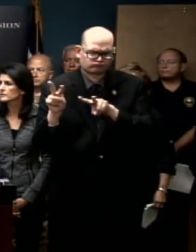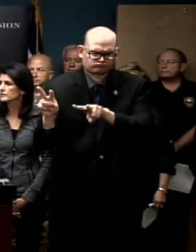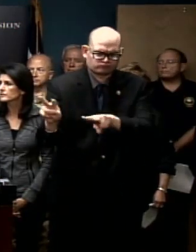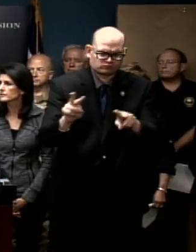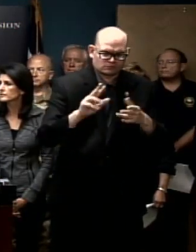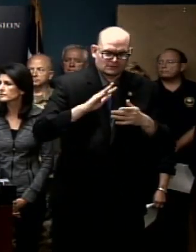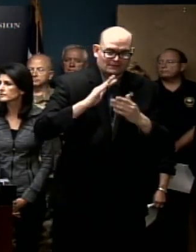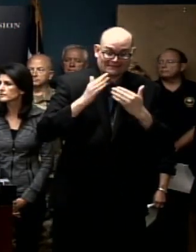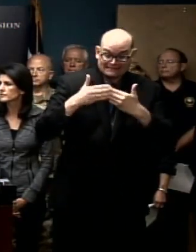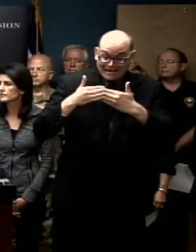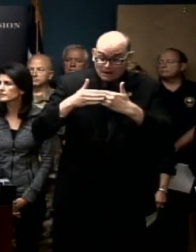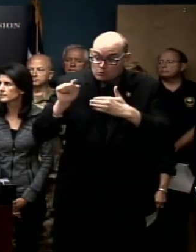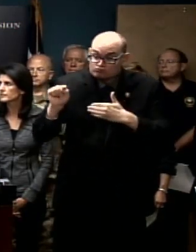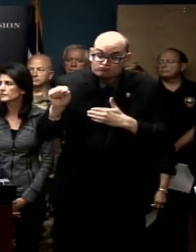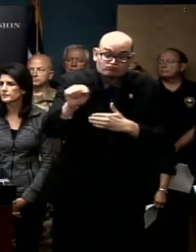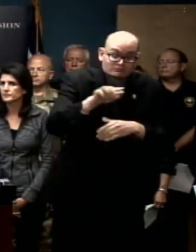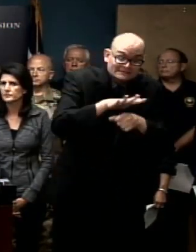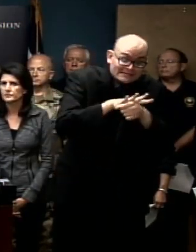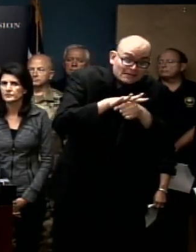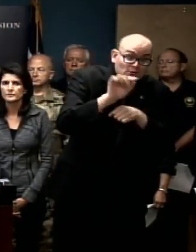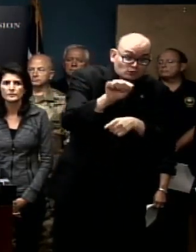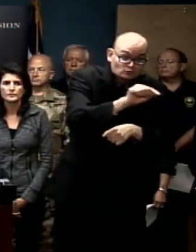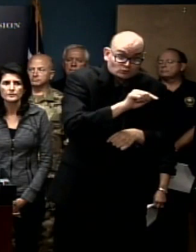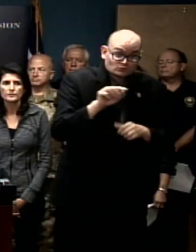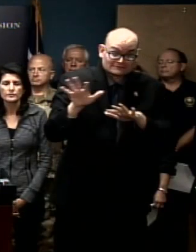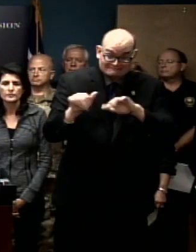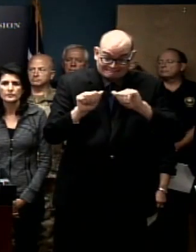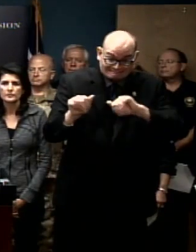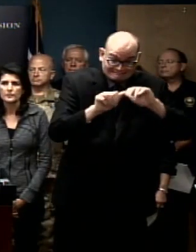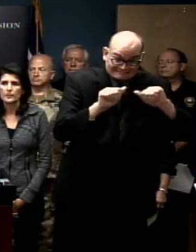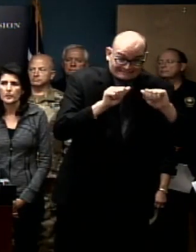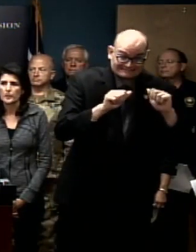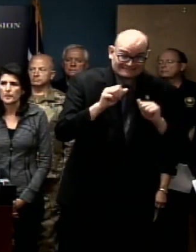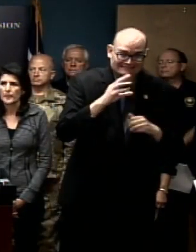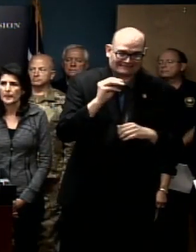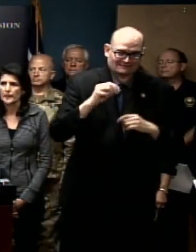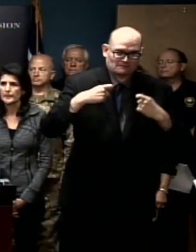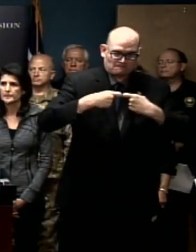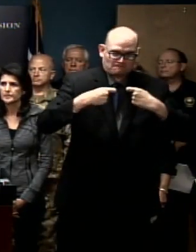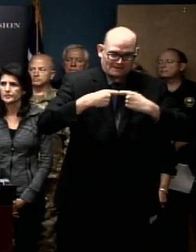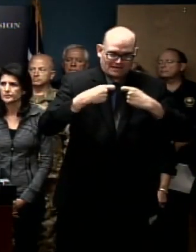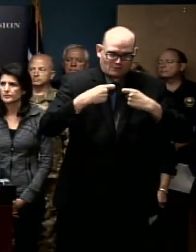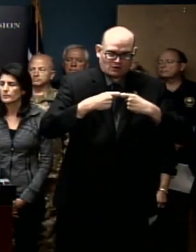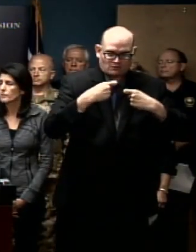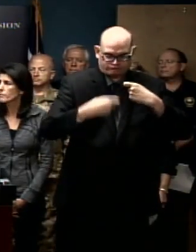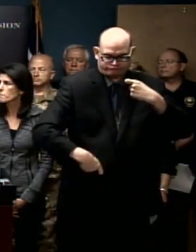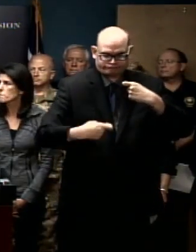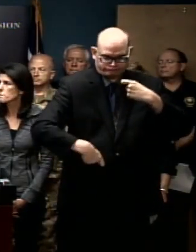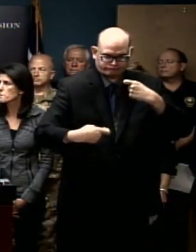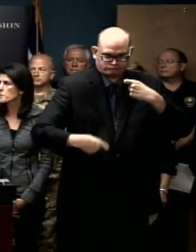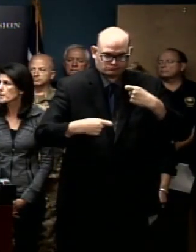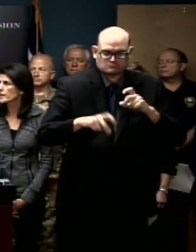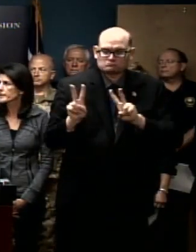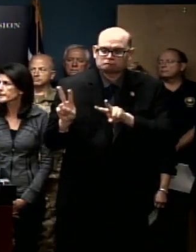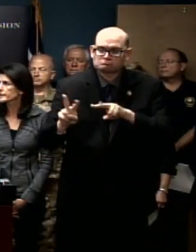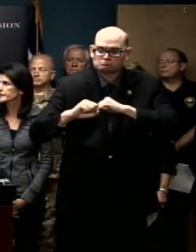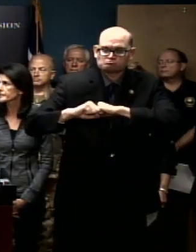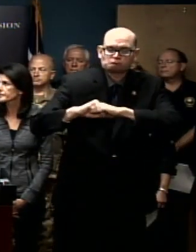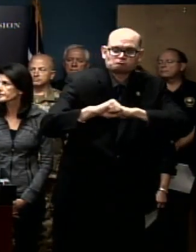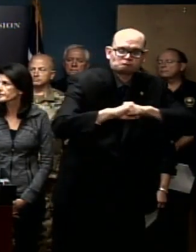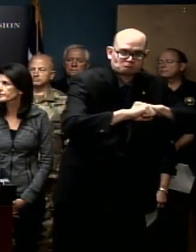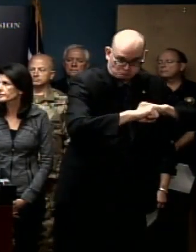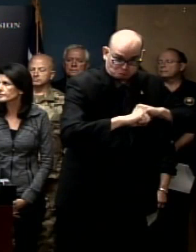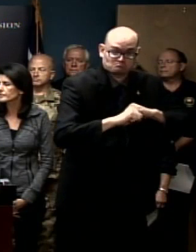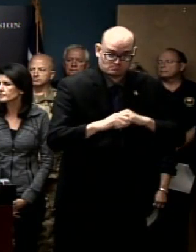been evacuated and also those areas that are without power. I've been in contact today with a number of all the